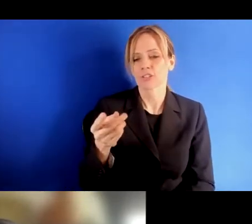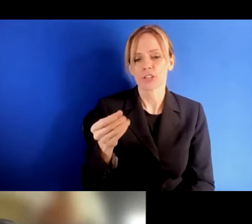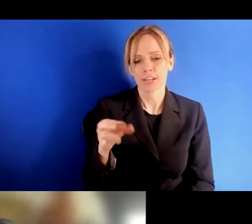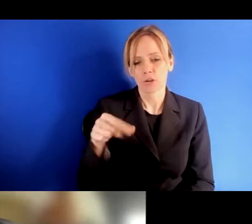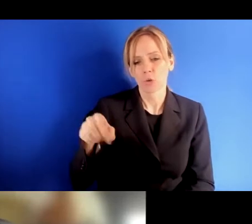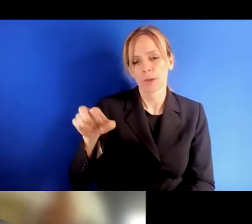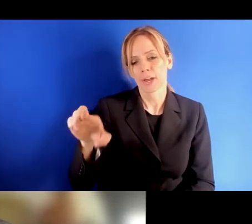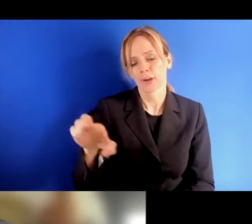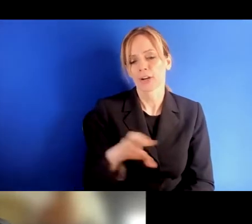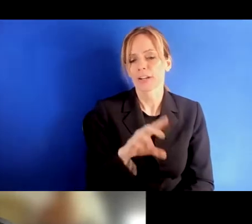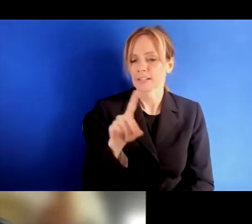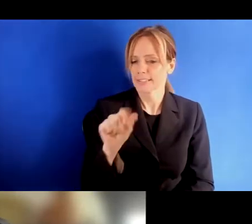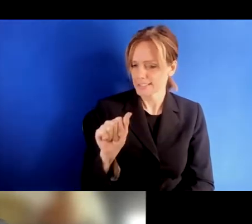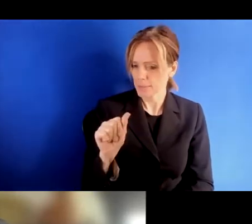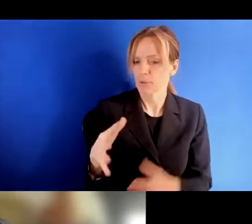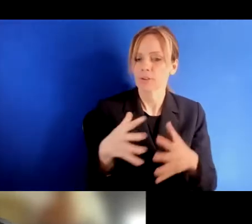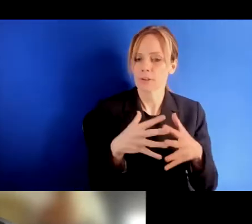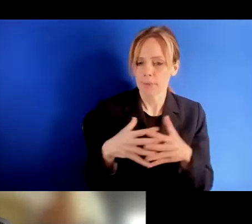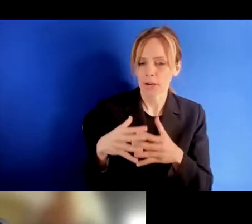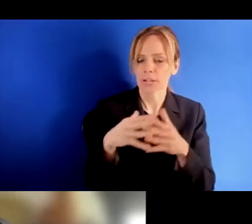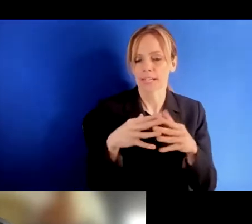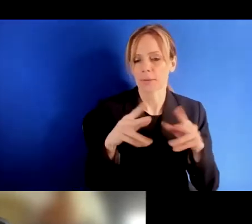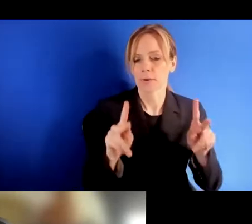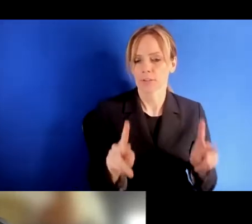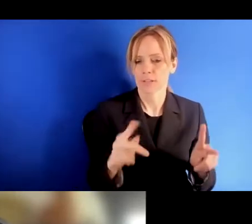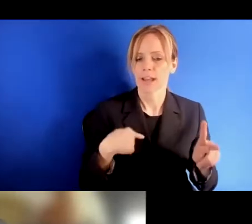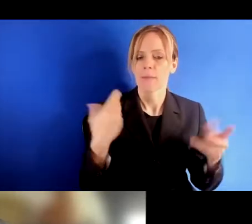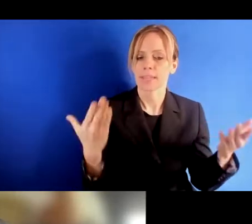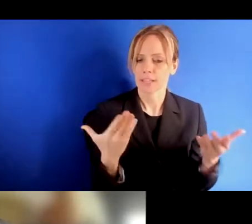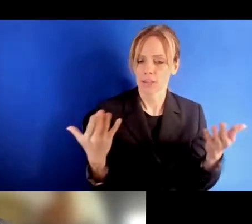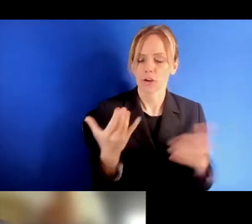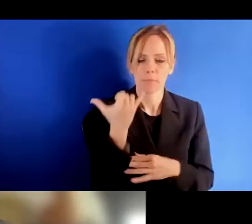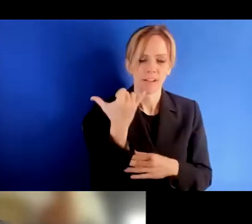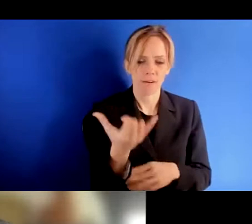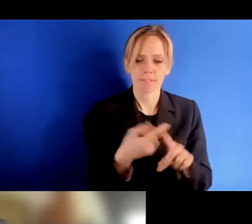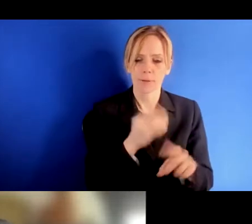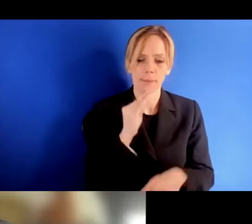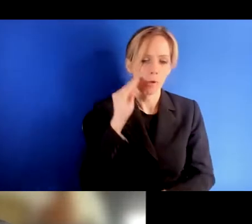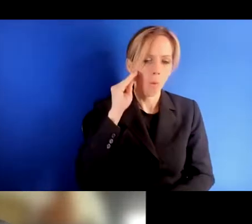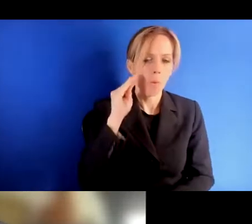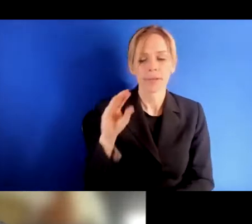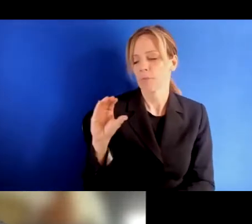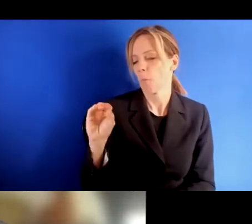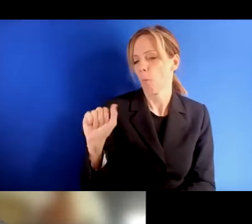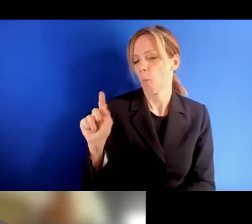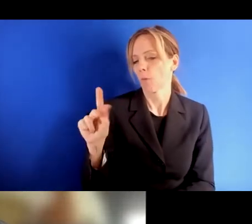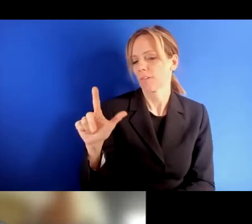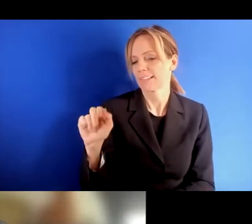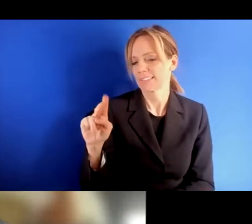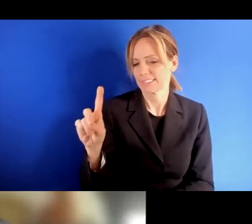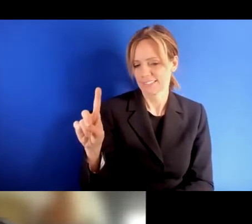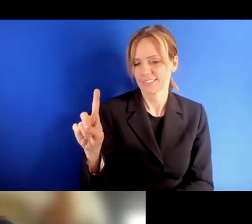Asian-American person. I am calling in today from my home in Oakland, in occupied